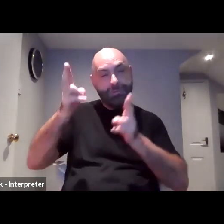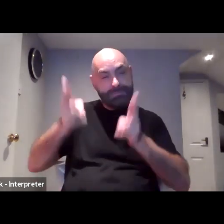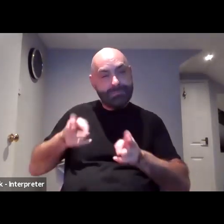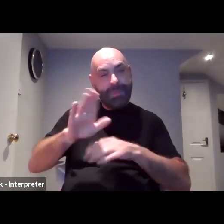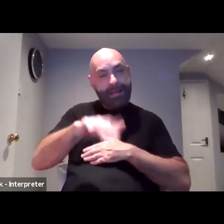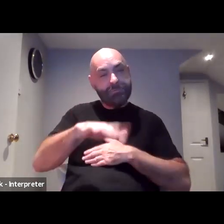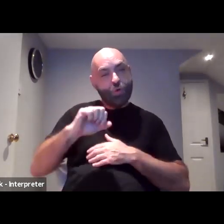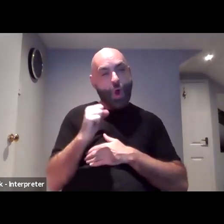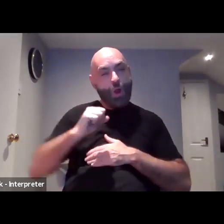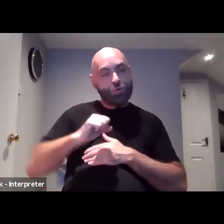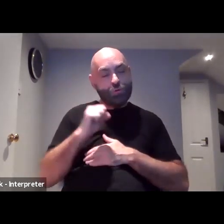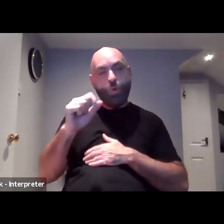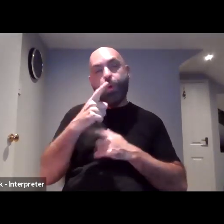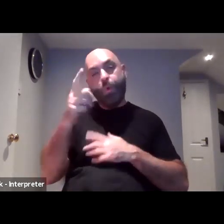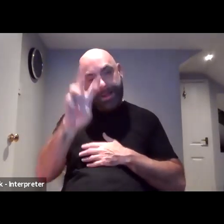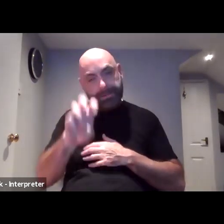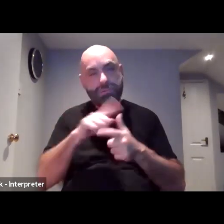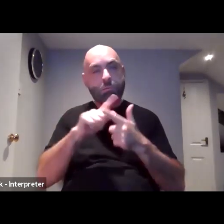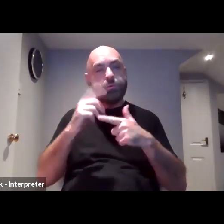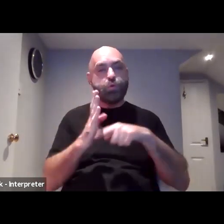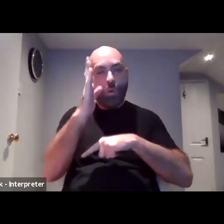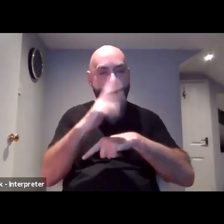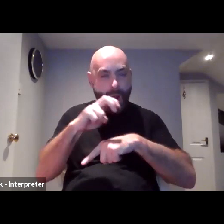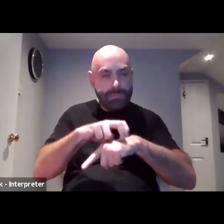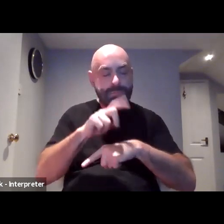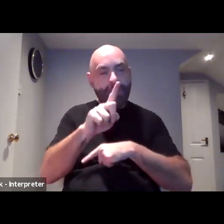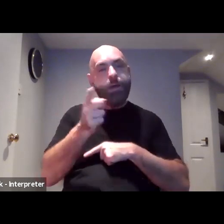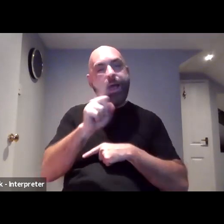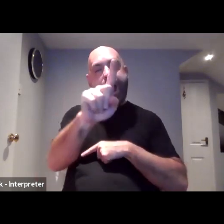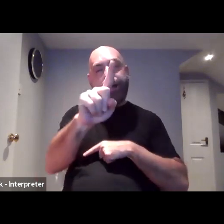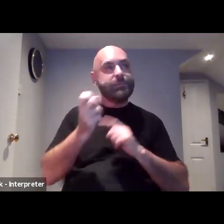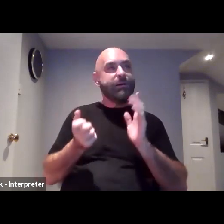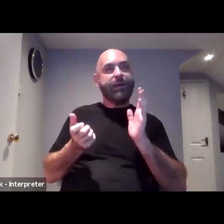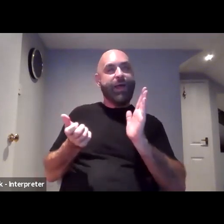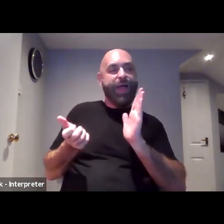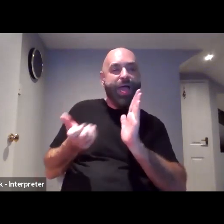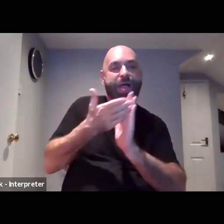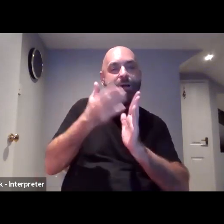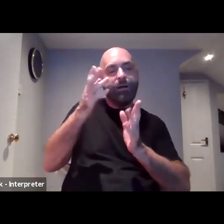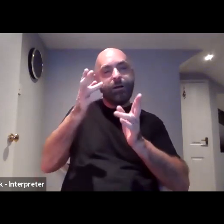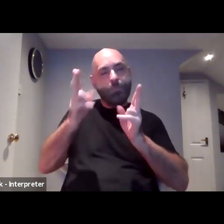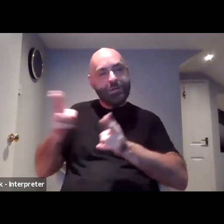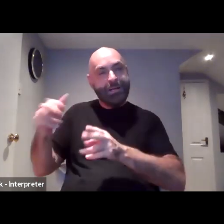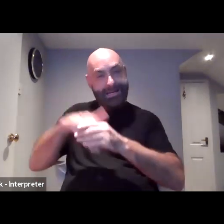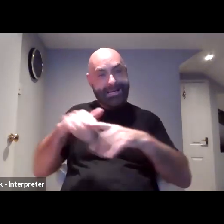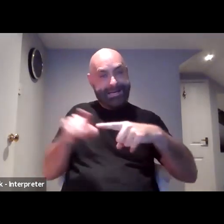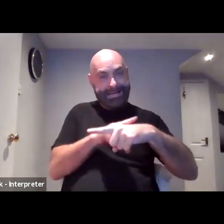Scotland or Wales or Northern Ireland, and the excess mortality was higher in